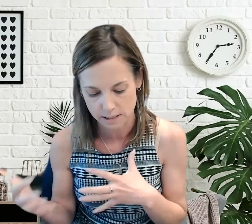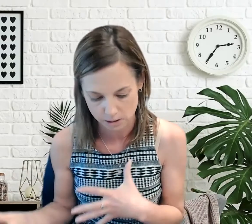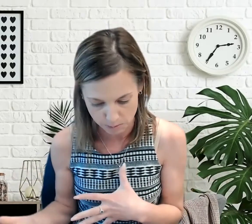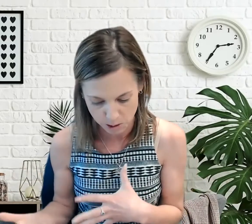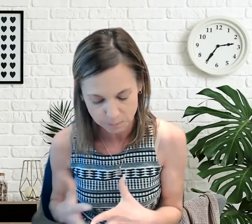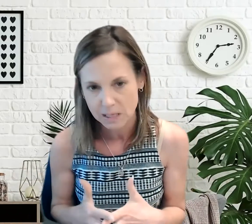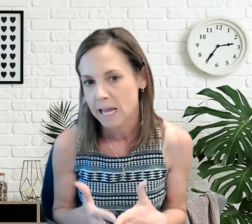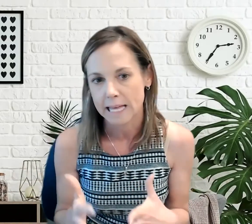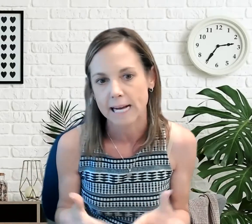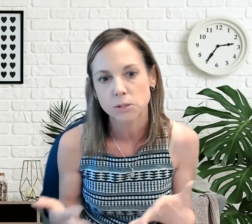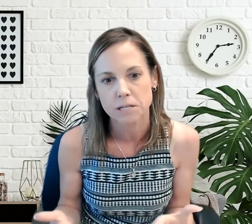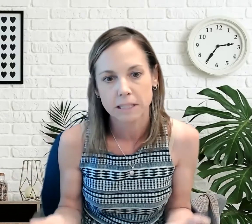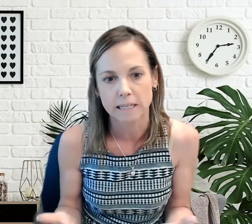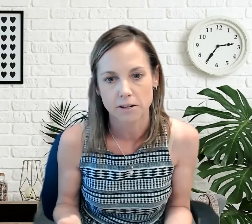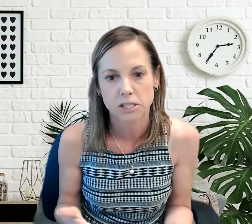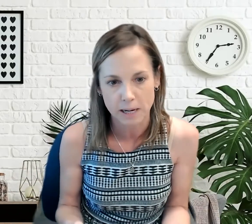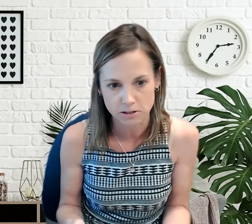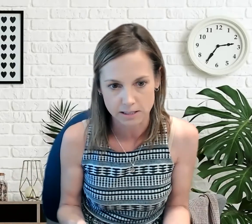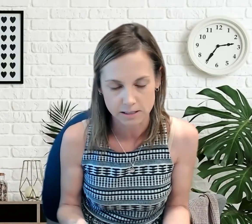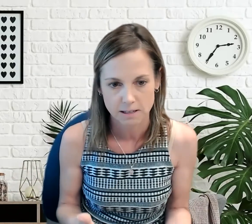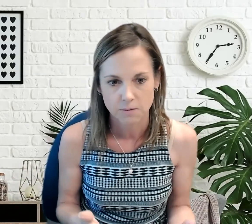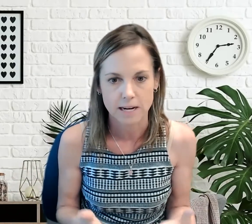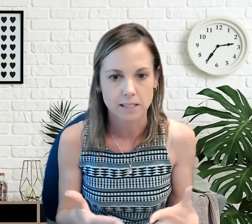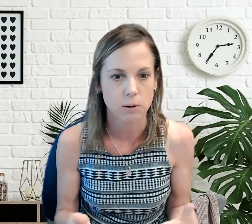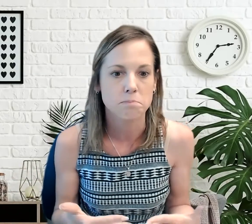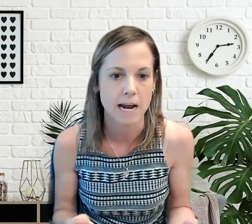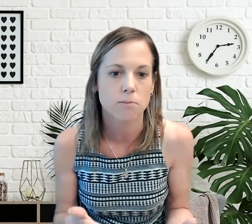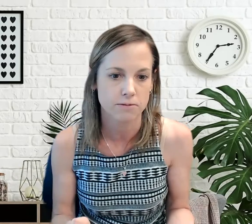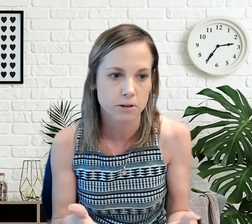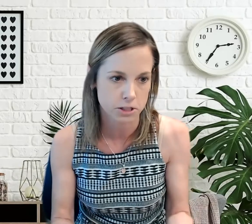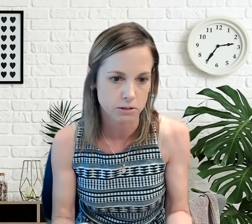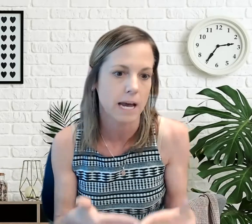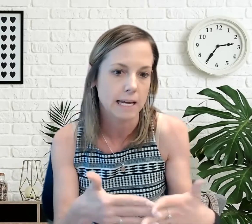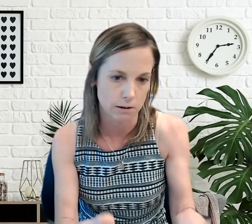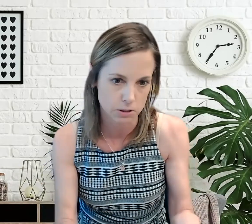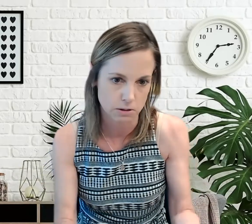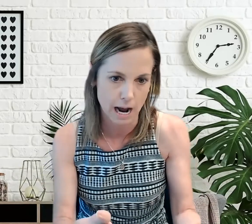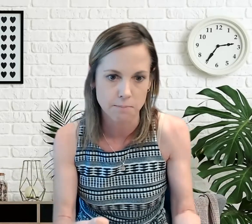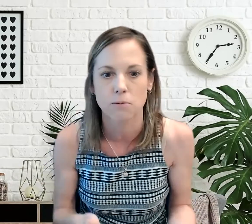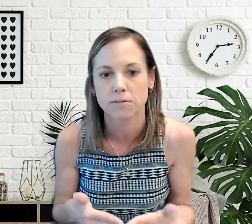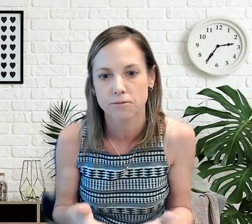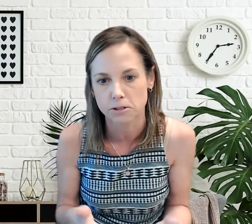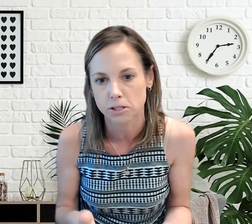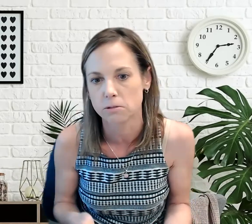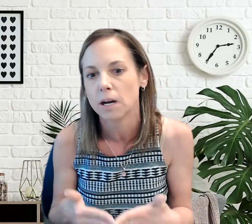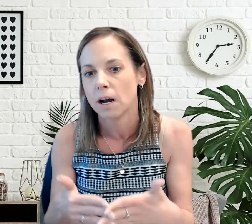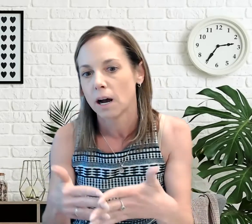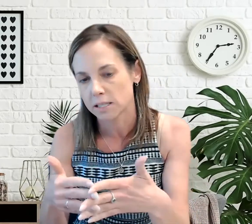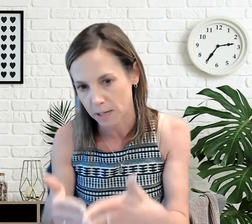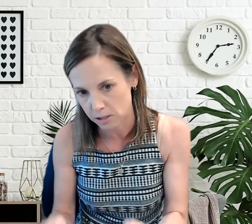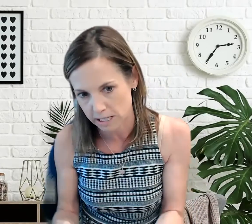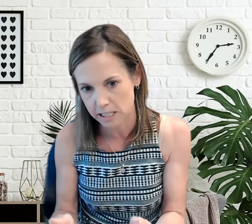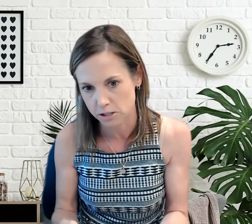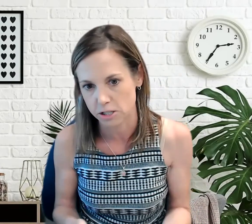an MTSS framework. And that's where you lean in on your specialists, right? And so I might refer to a counselor, I might refer to